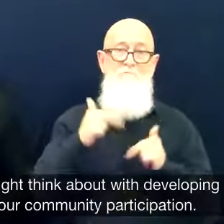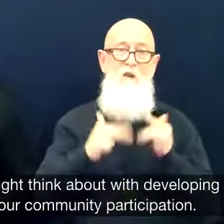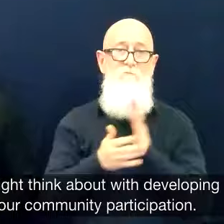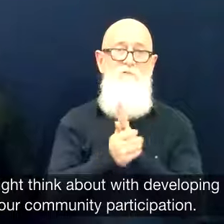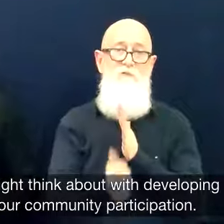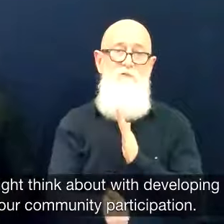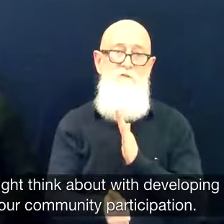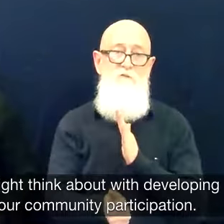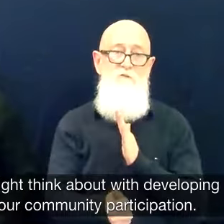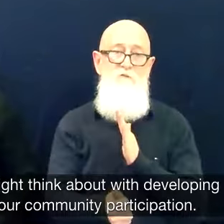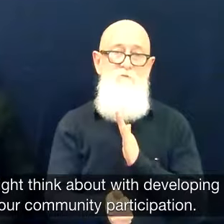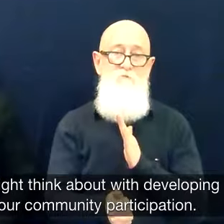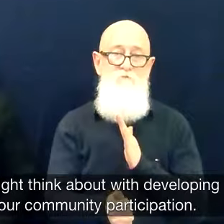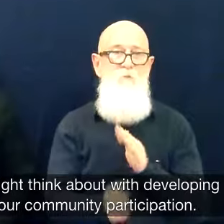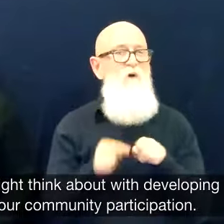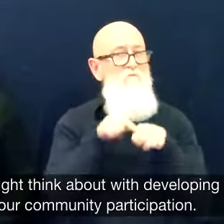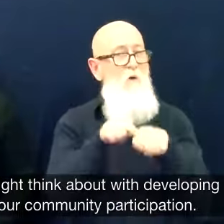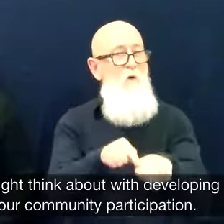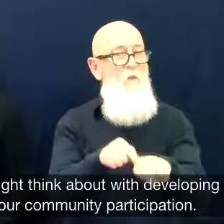skills by using this template.